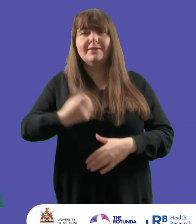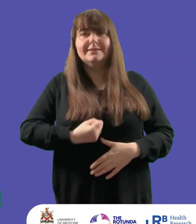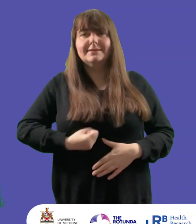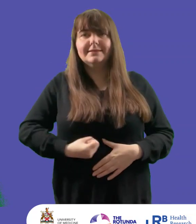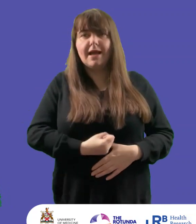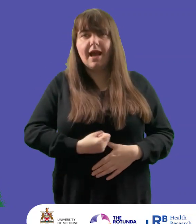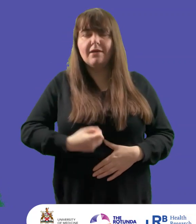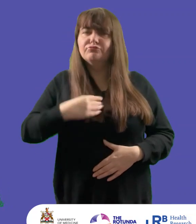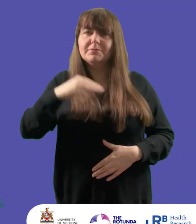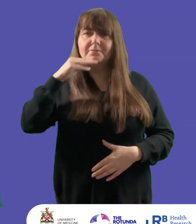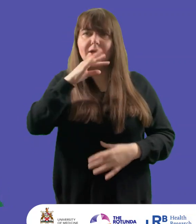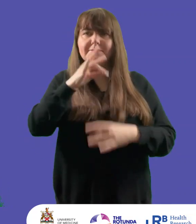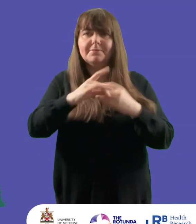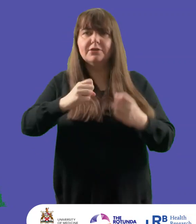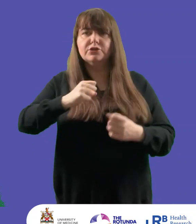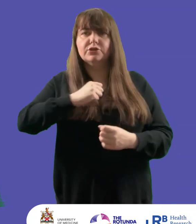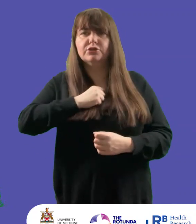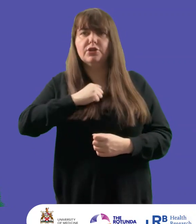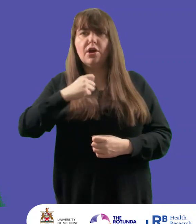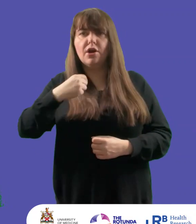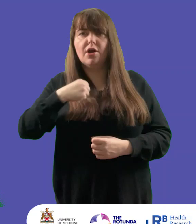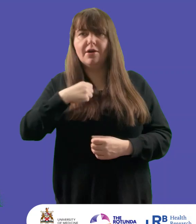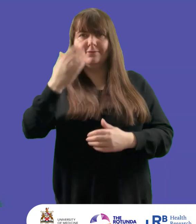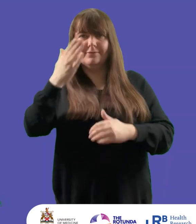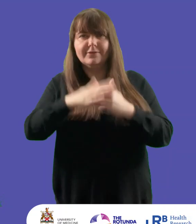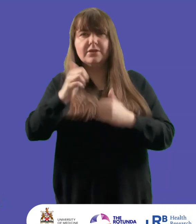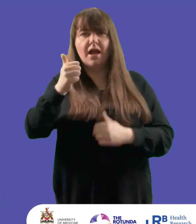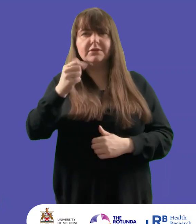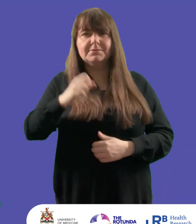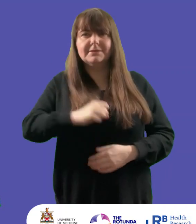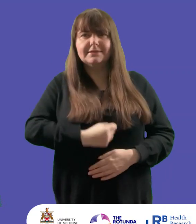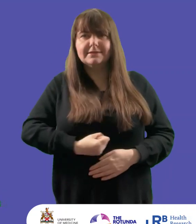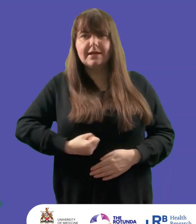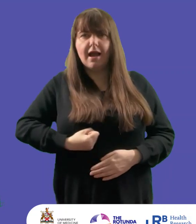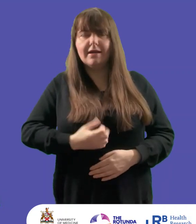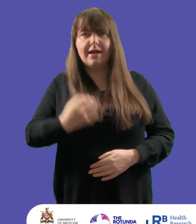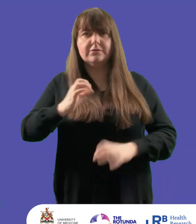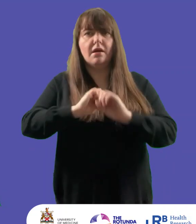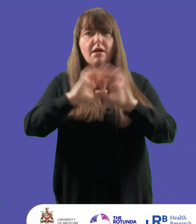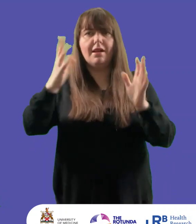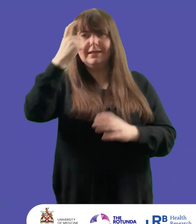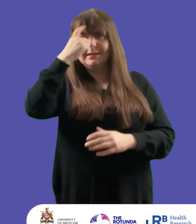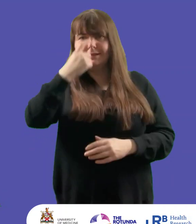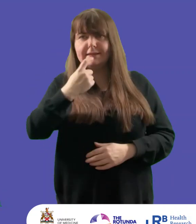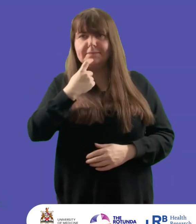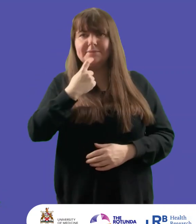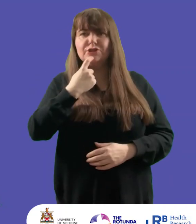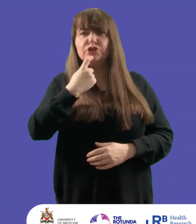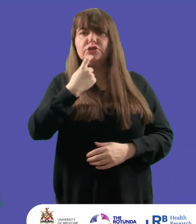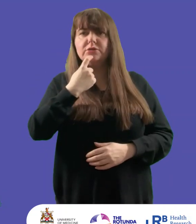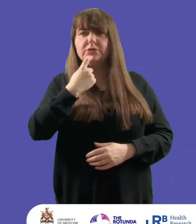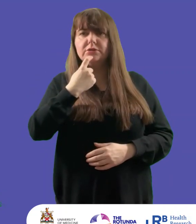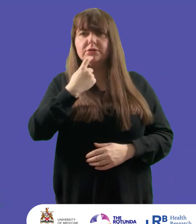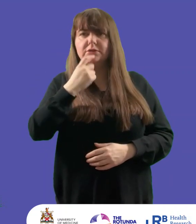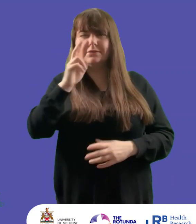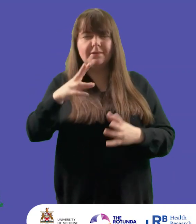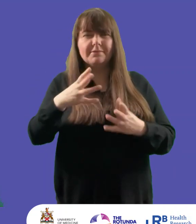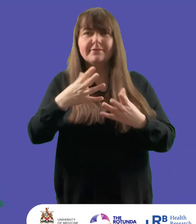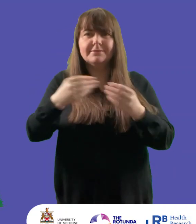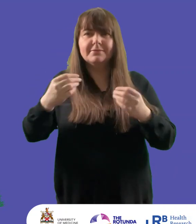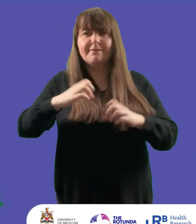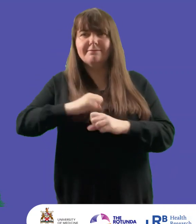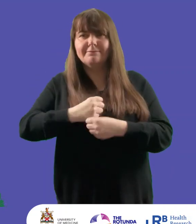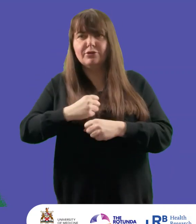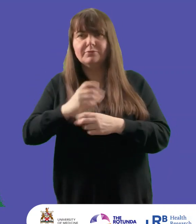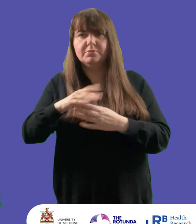done. This is really important to make sure that we complete the anatomy scan and get all the images we need. However, it can be disappointing and